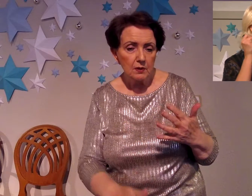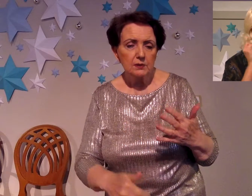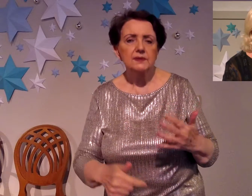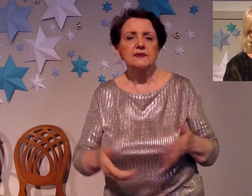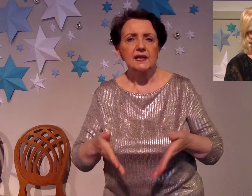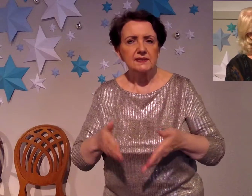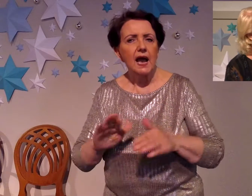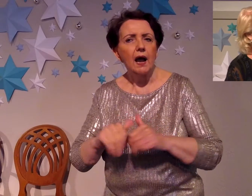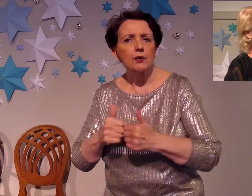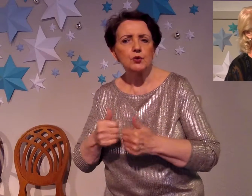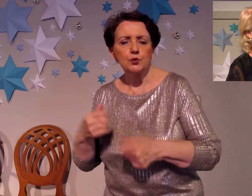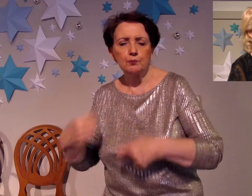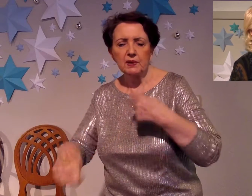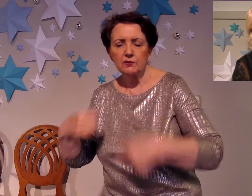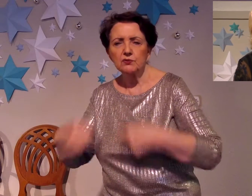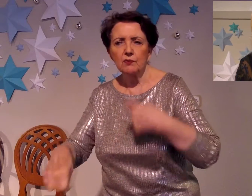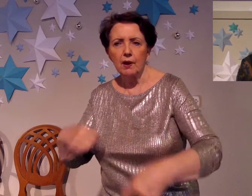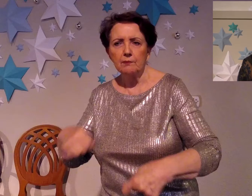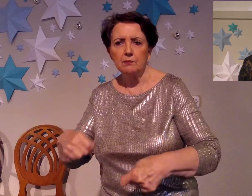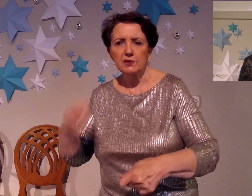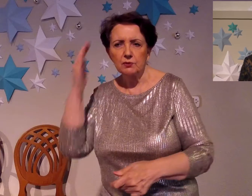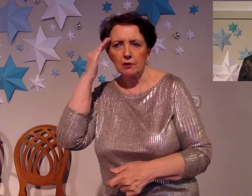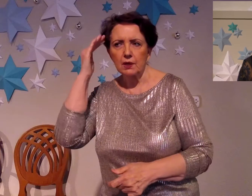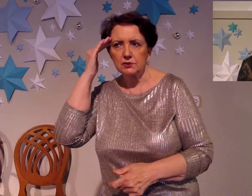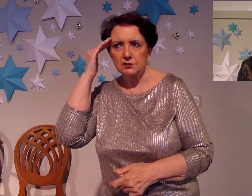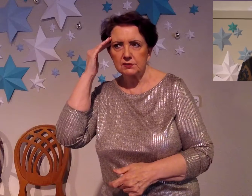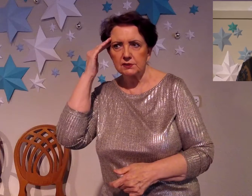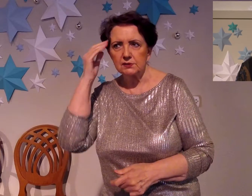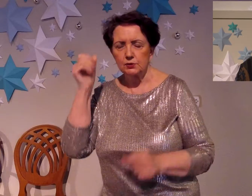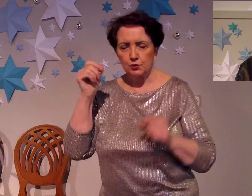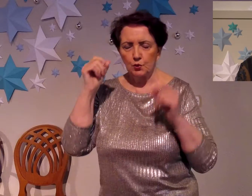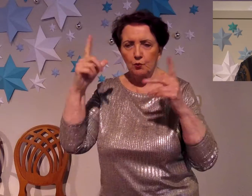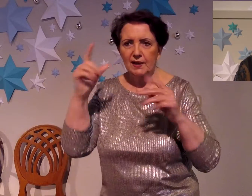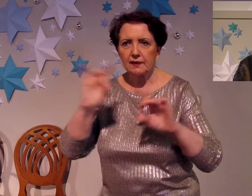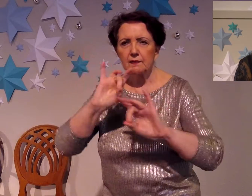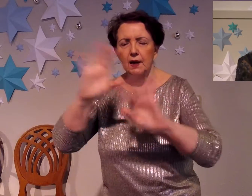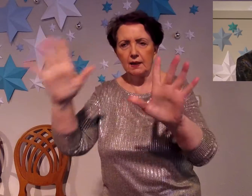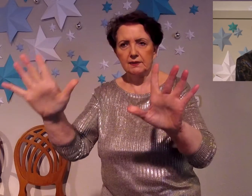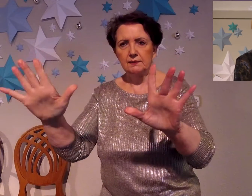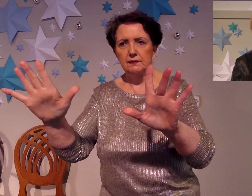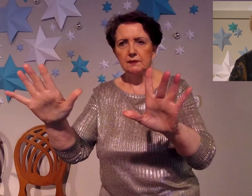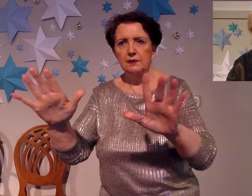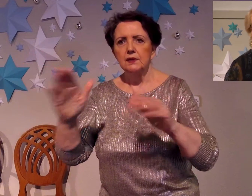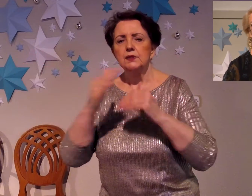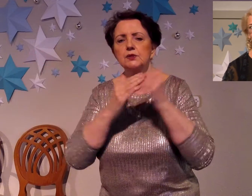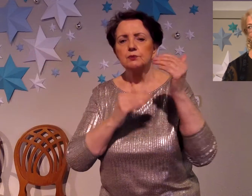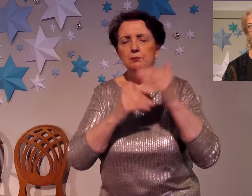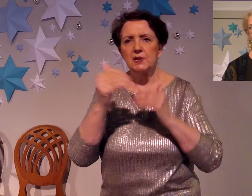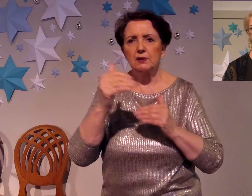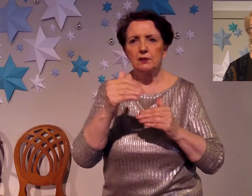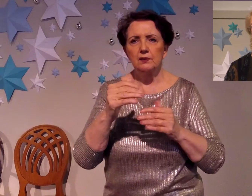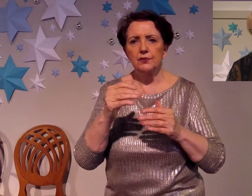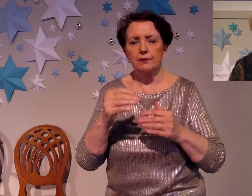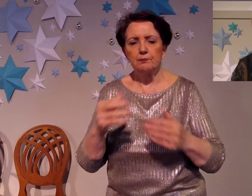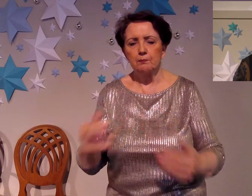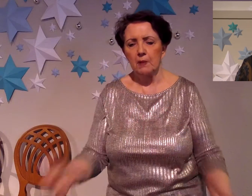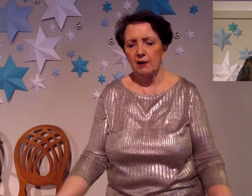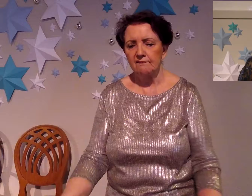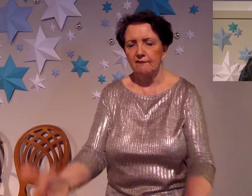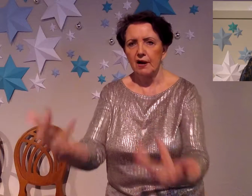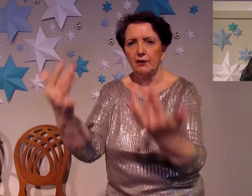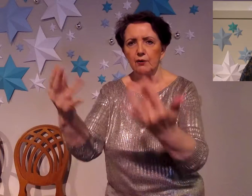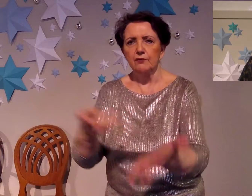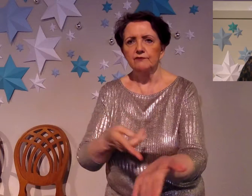drum within our own consciousness to awaken the light, to build that bonfire of